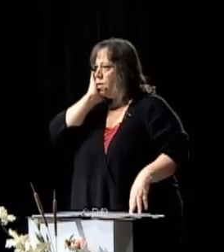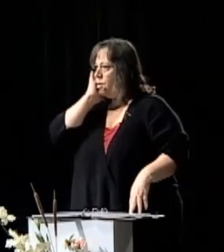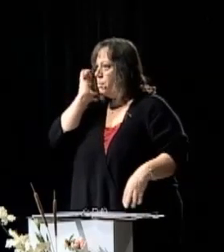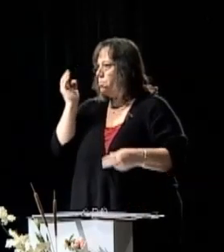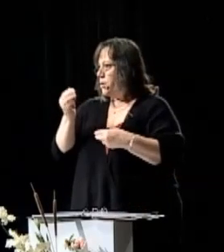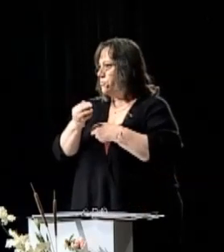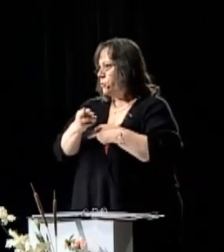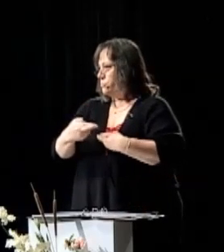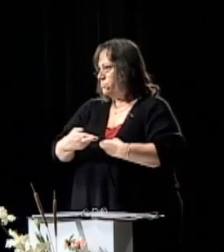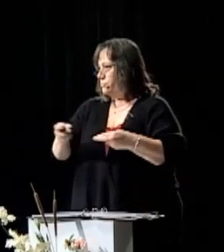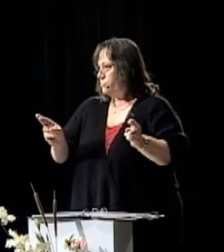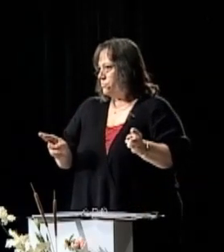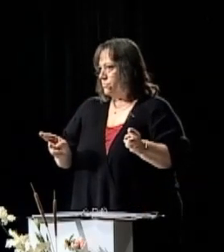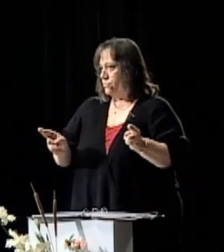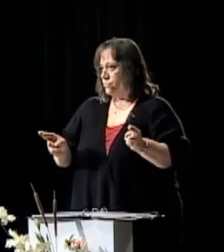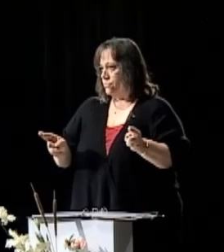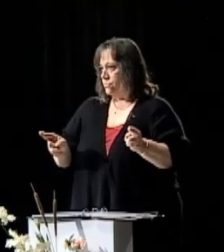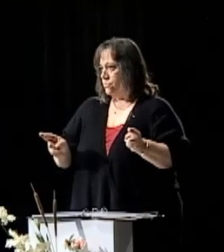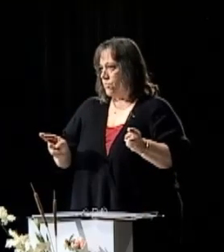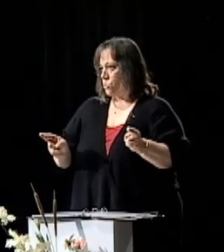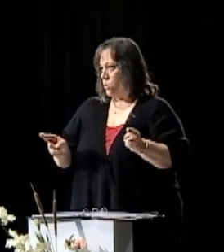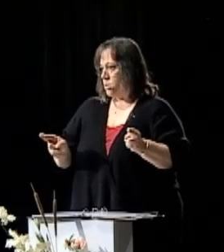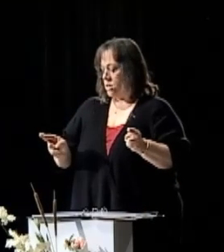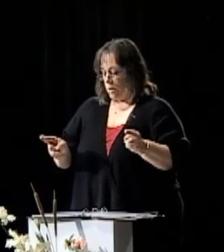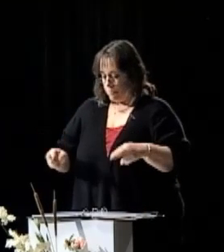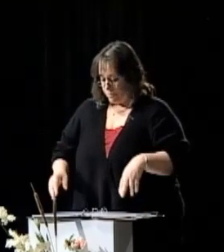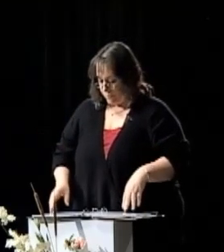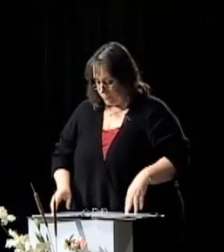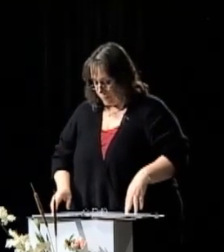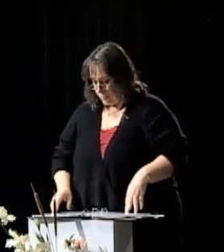My bedroom is where I sleep.